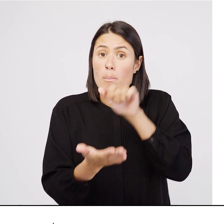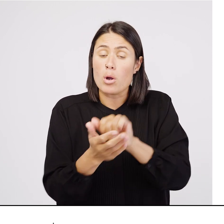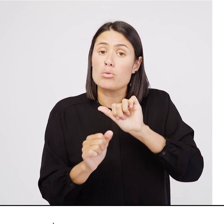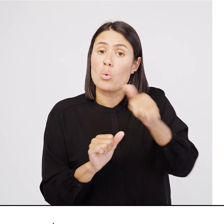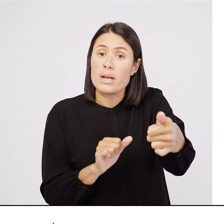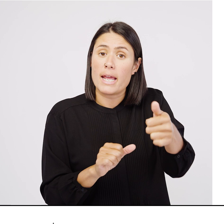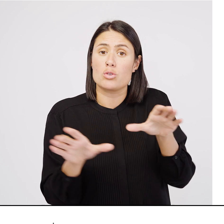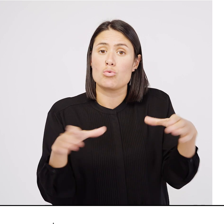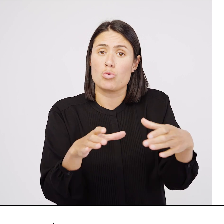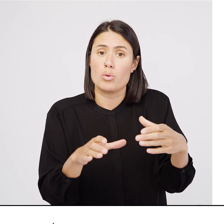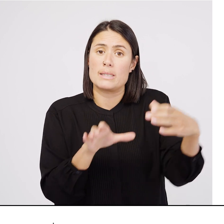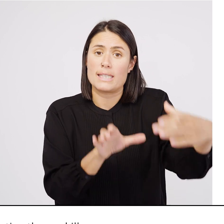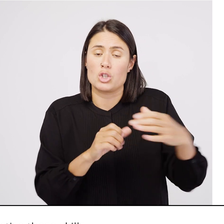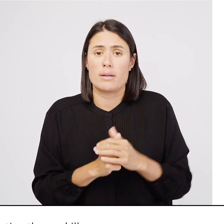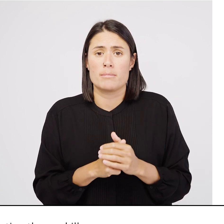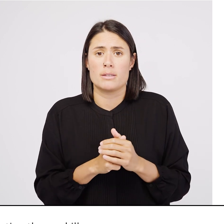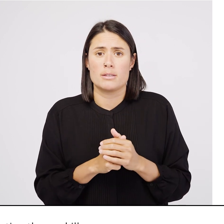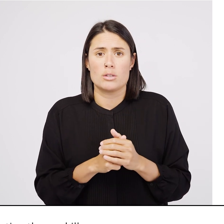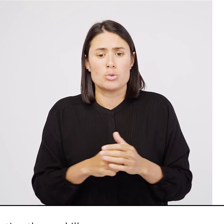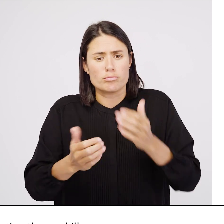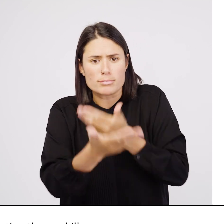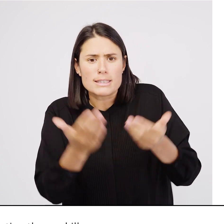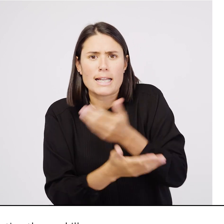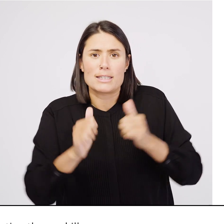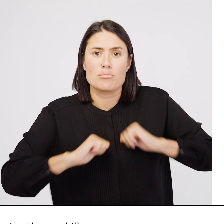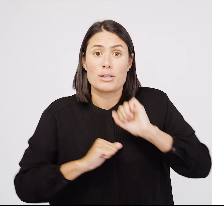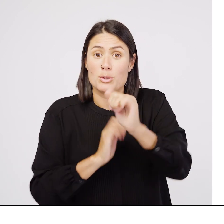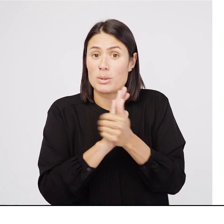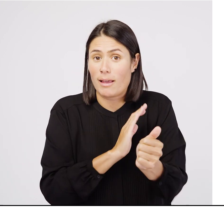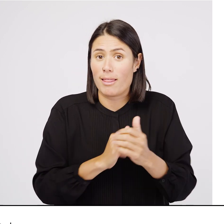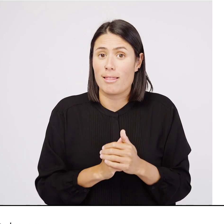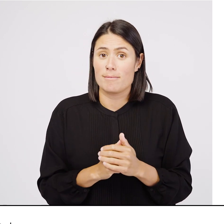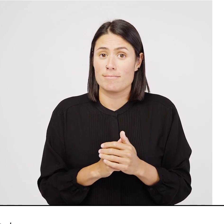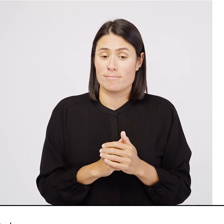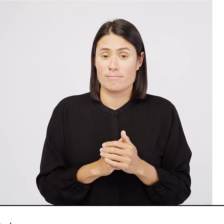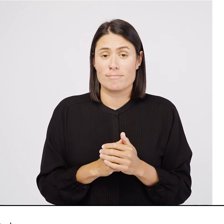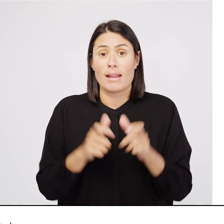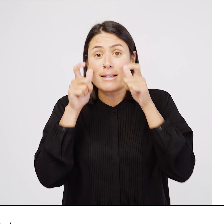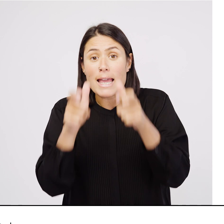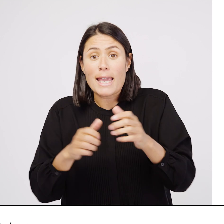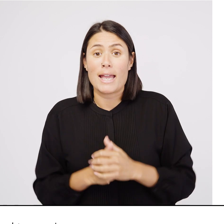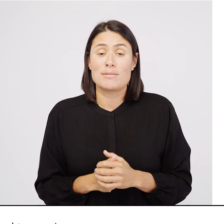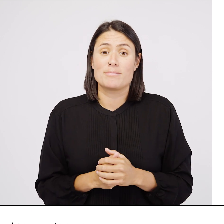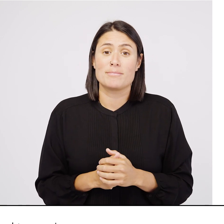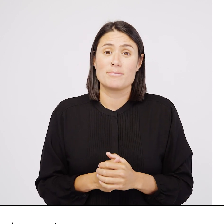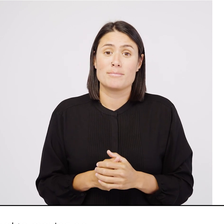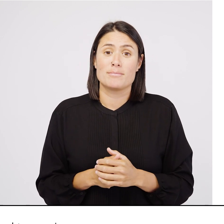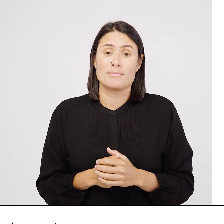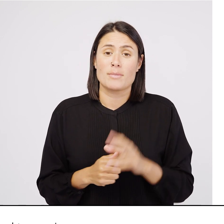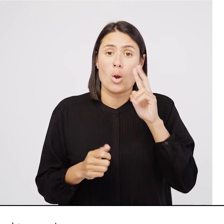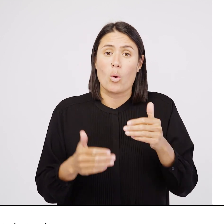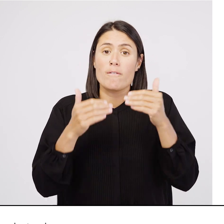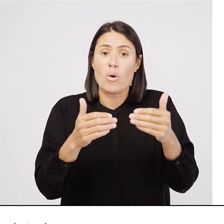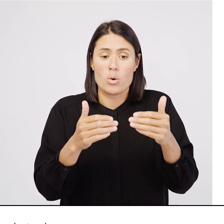in for your next group session to discuss and practice these skills. Until then, take care, and we look forward